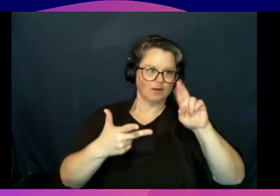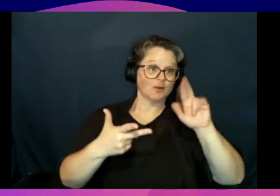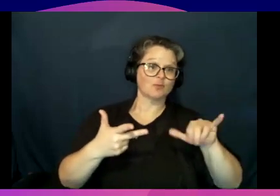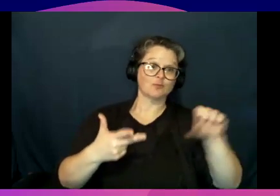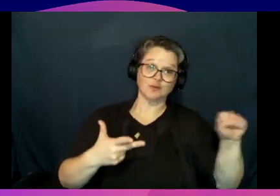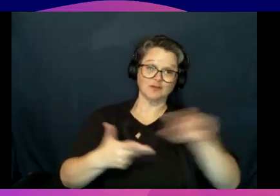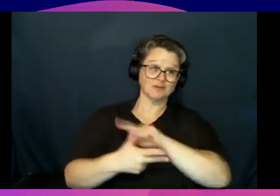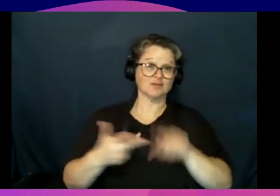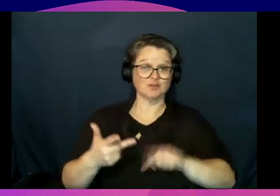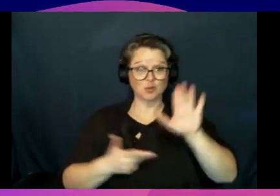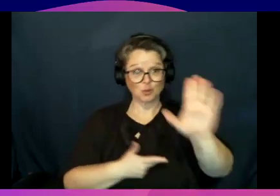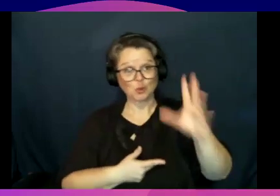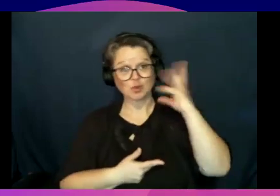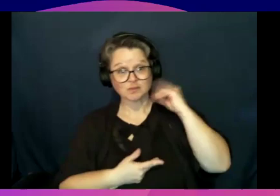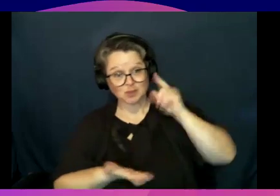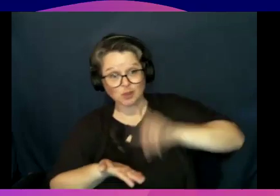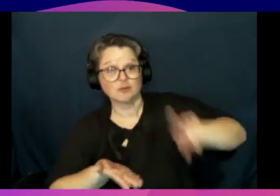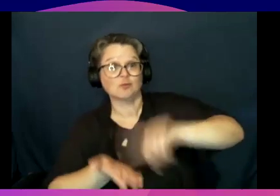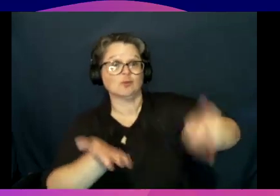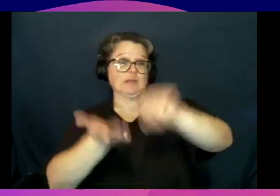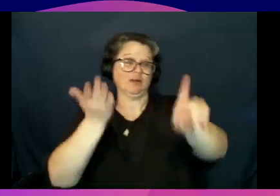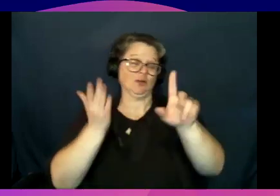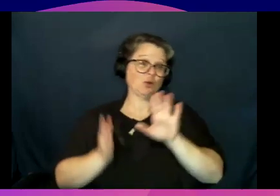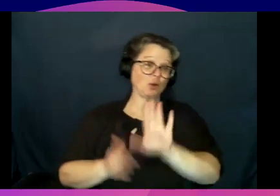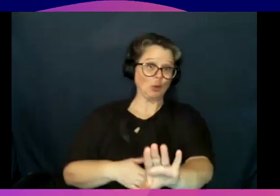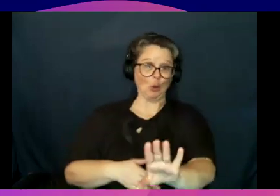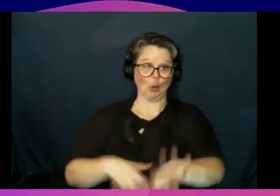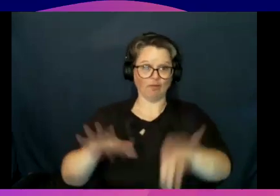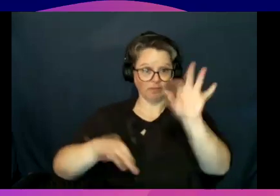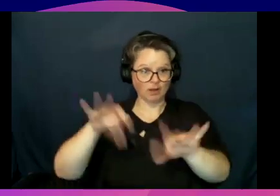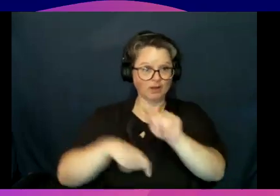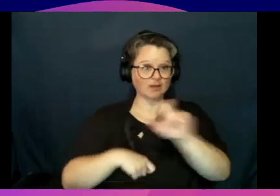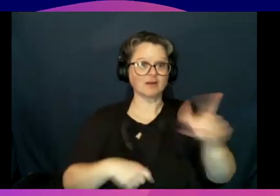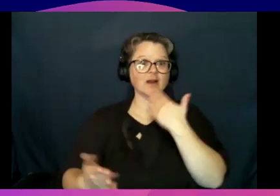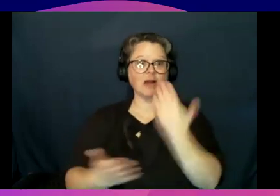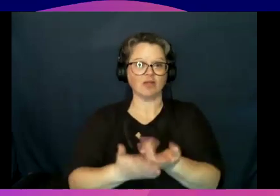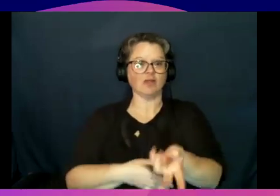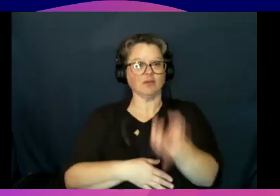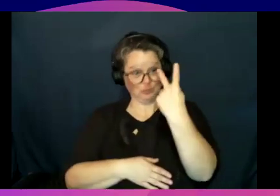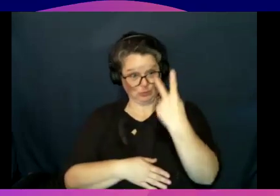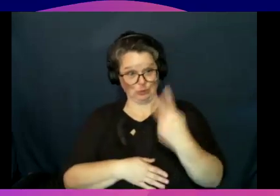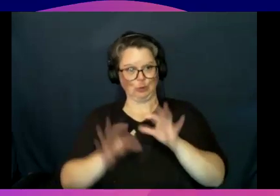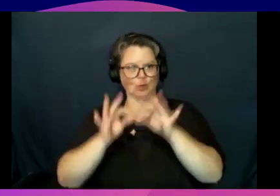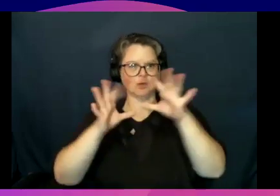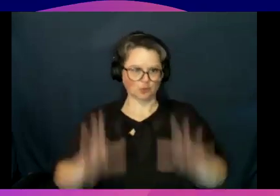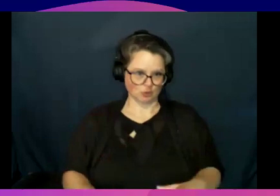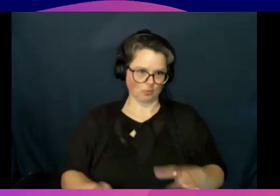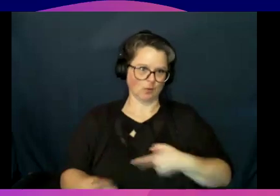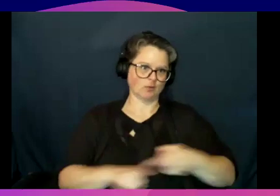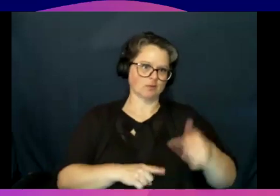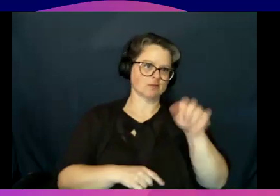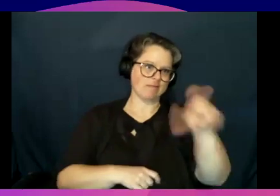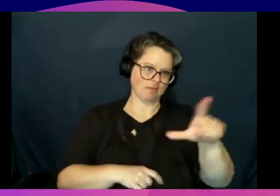that you've mentioned. I want to also say thank you to our ASL interpreters, Tammy and Marcia, and our French language